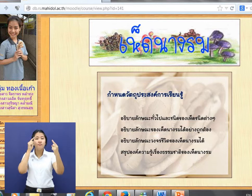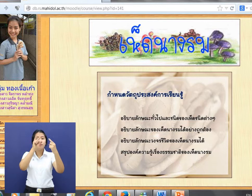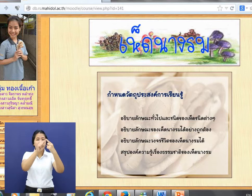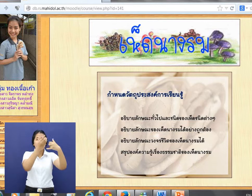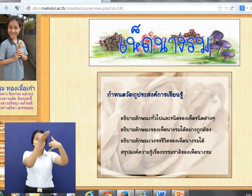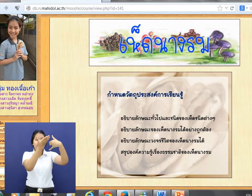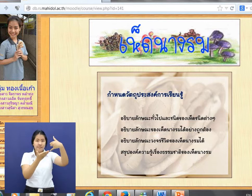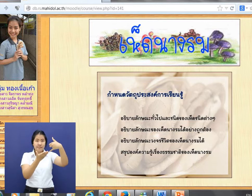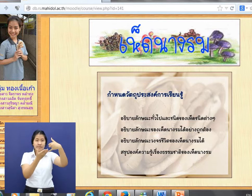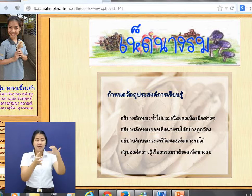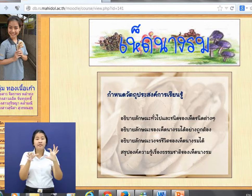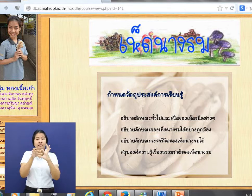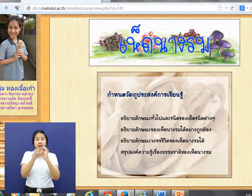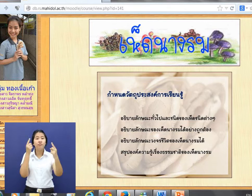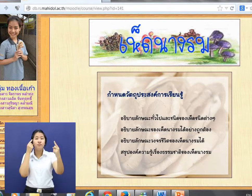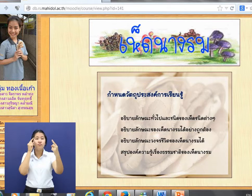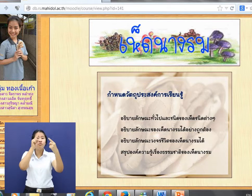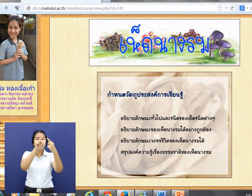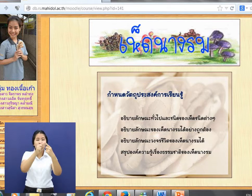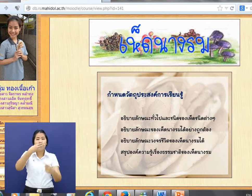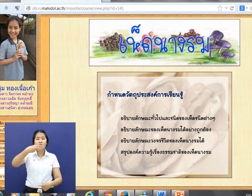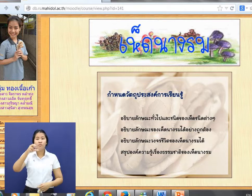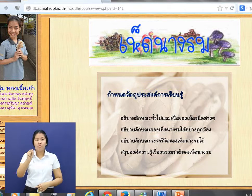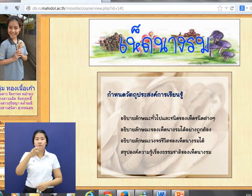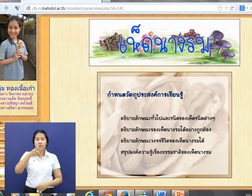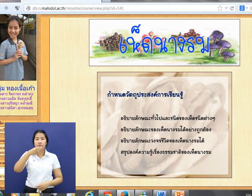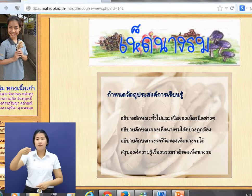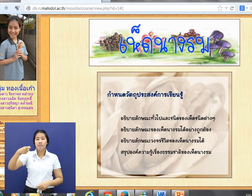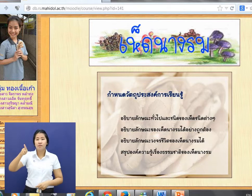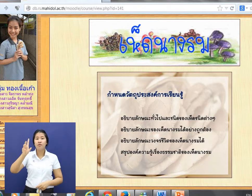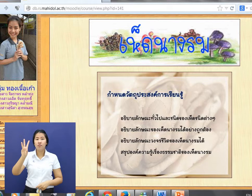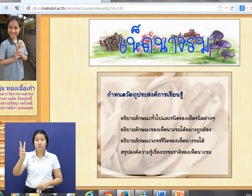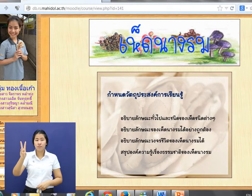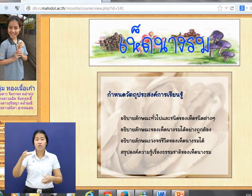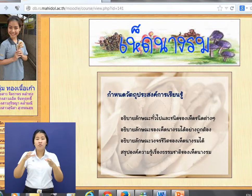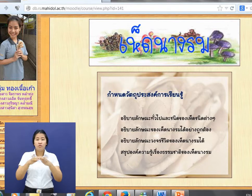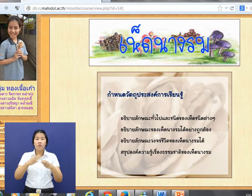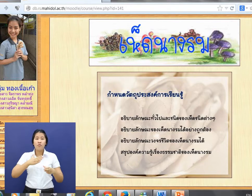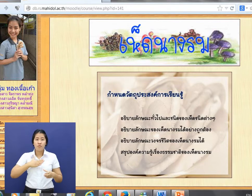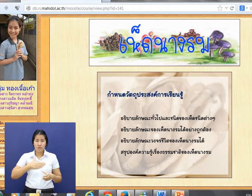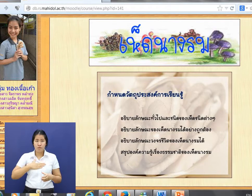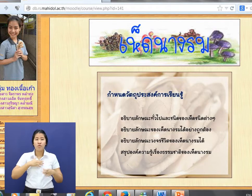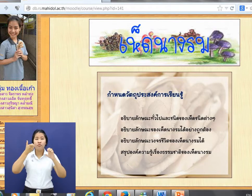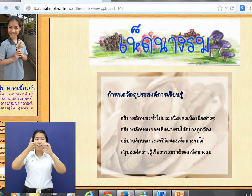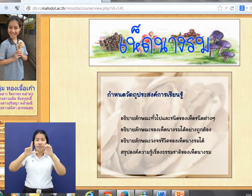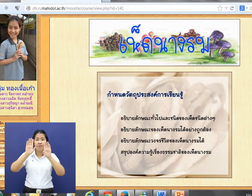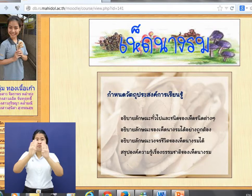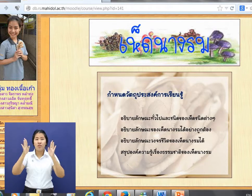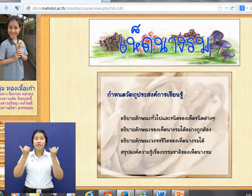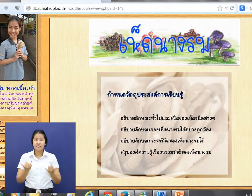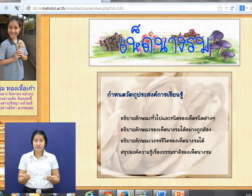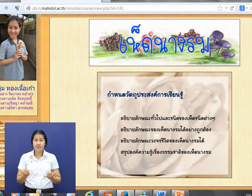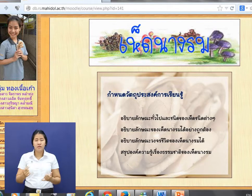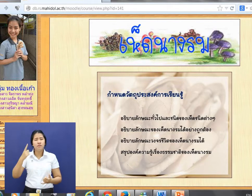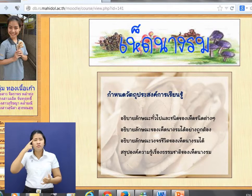Our group defined behavioral objectives to be in line with the